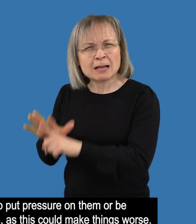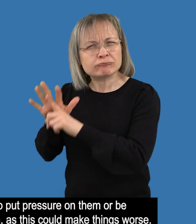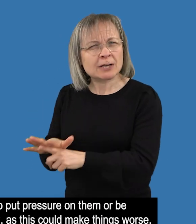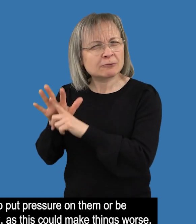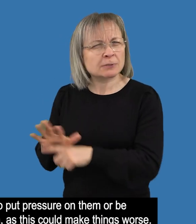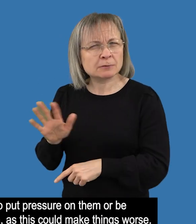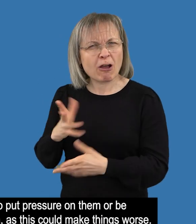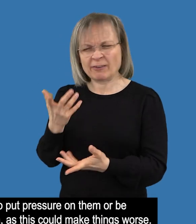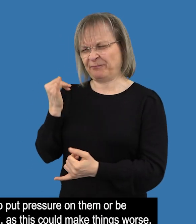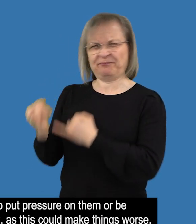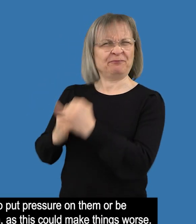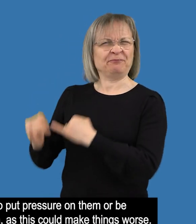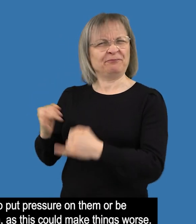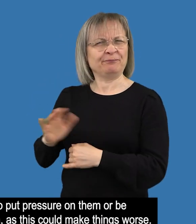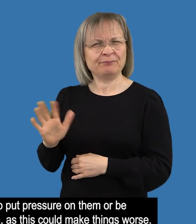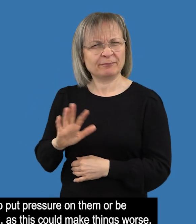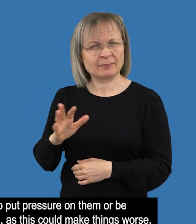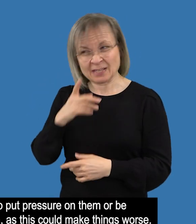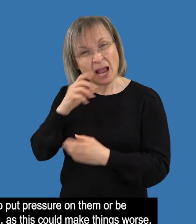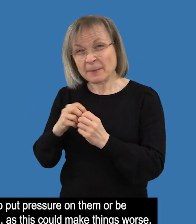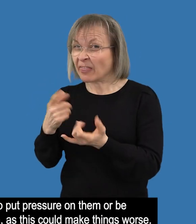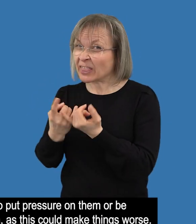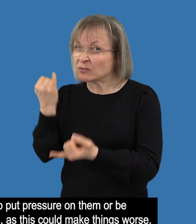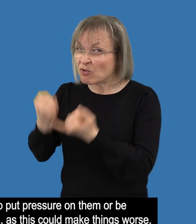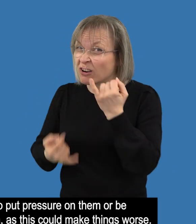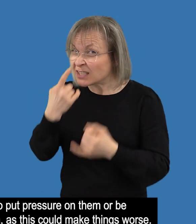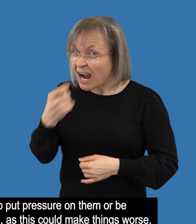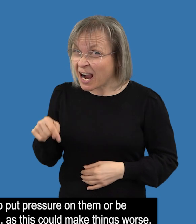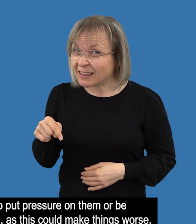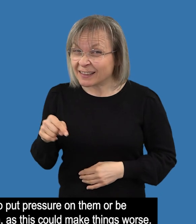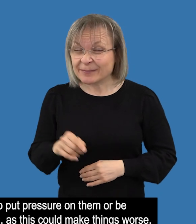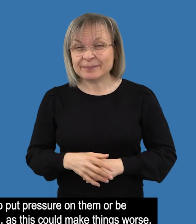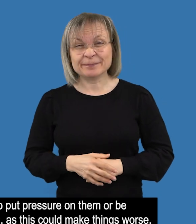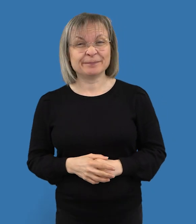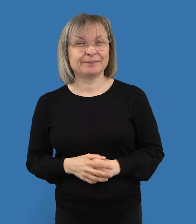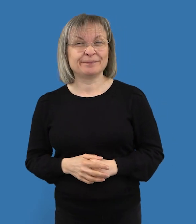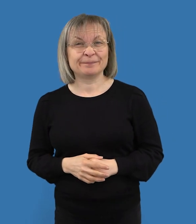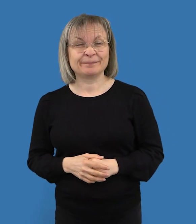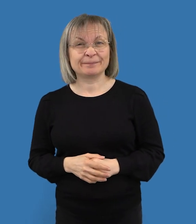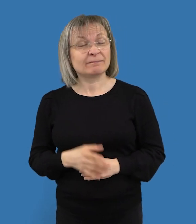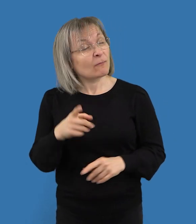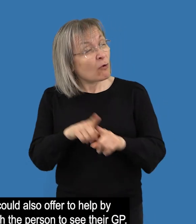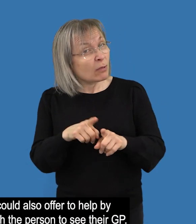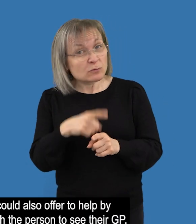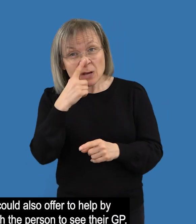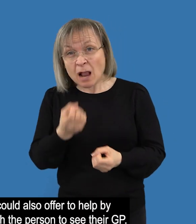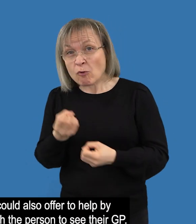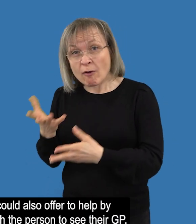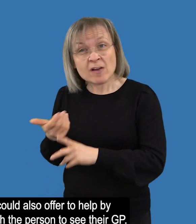Try not to put pressure on them or be critical of them, as this could make things worse. You could also offer